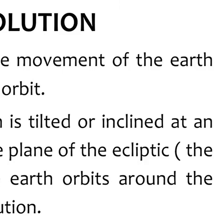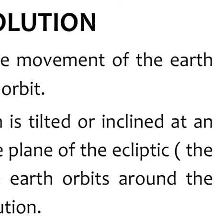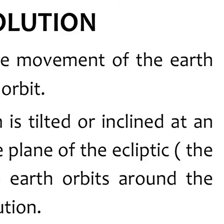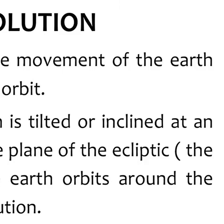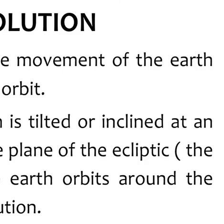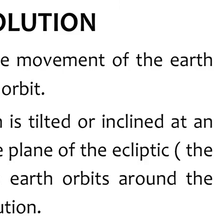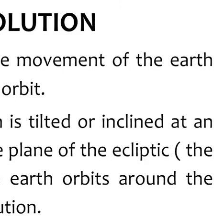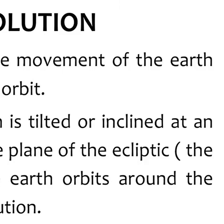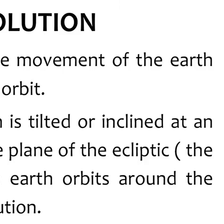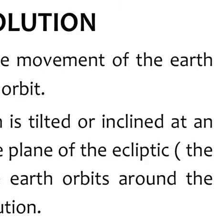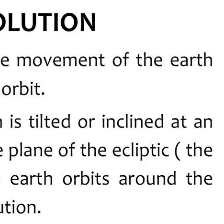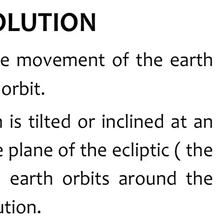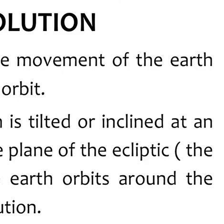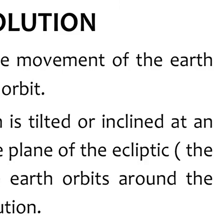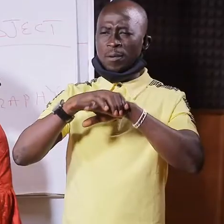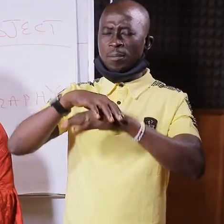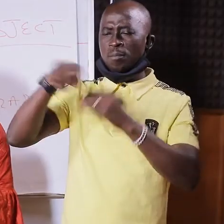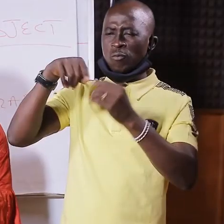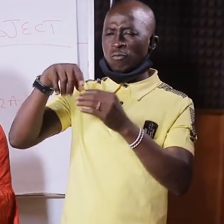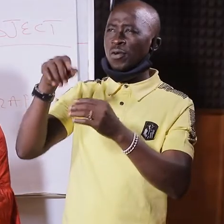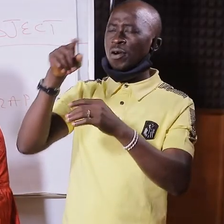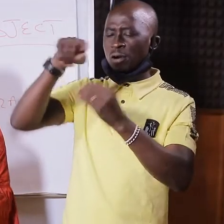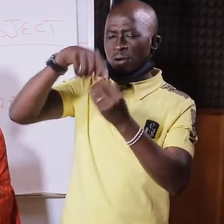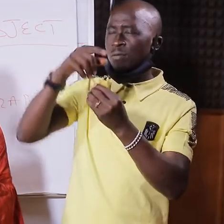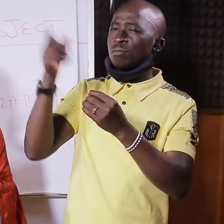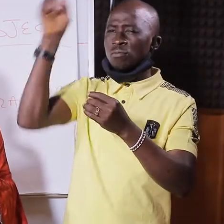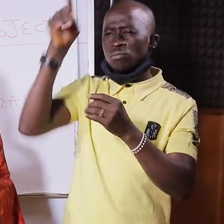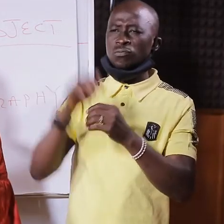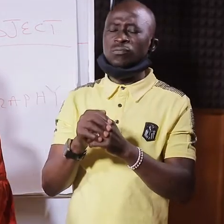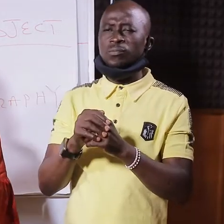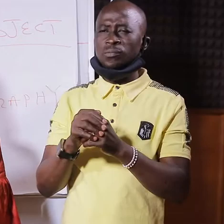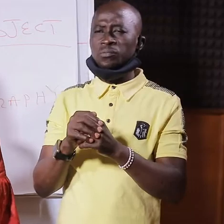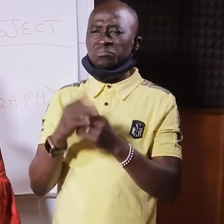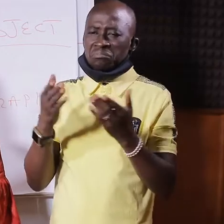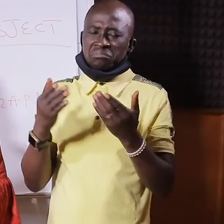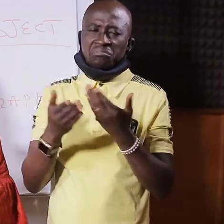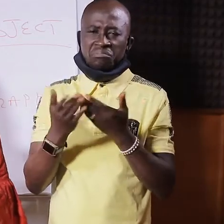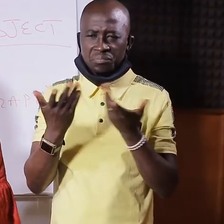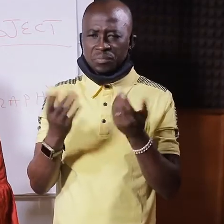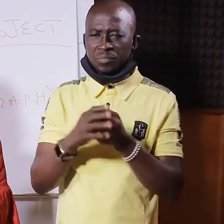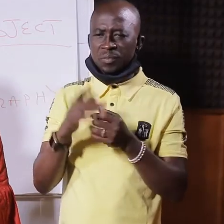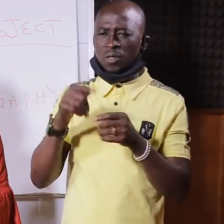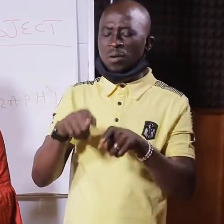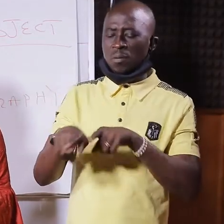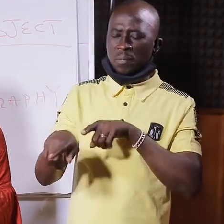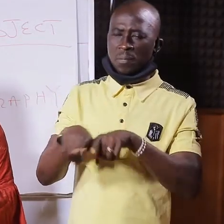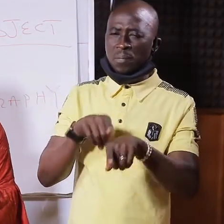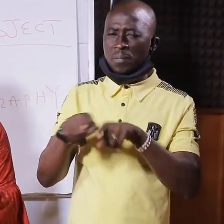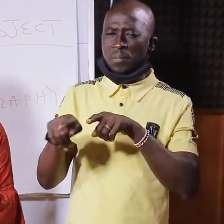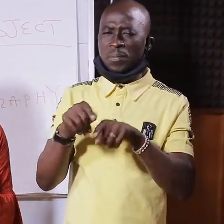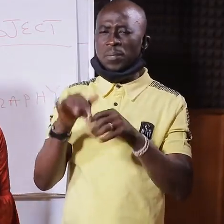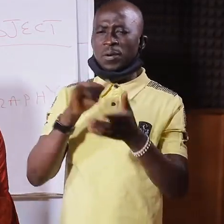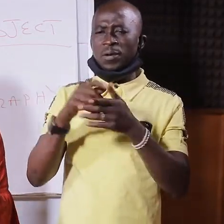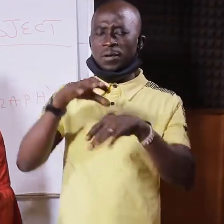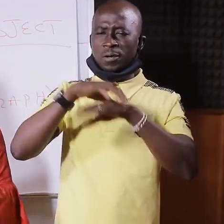Earth orbits around the sun. That is, to put it in a simple way, we'll say the route that the Earth follows